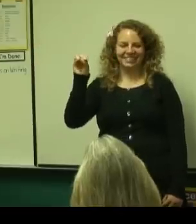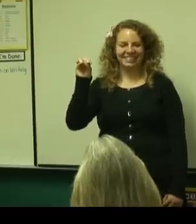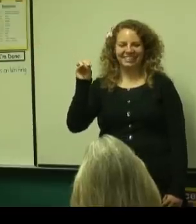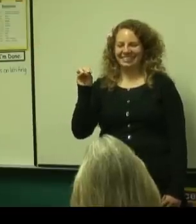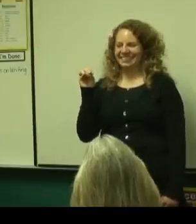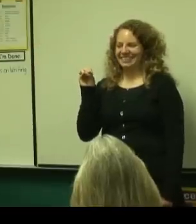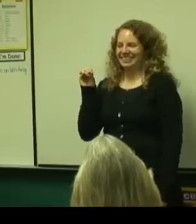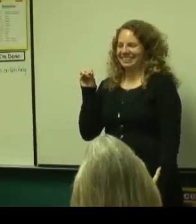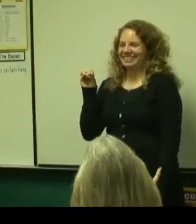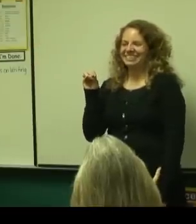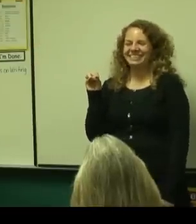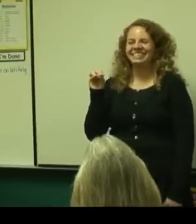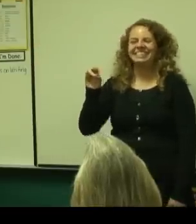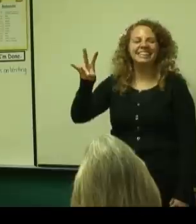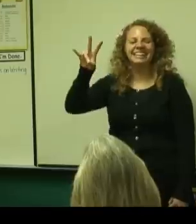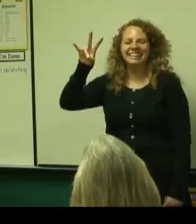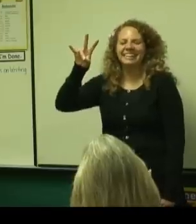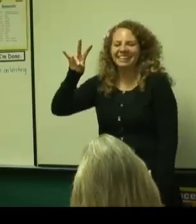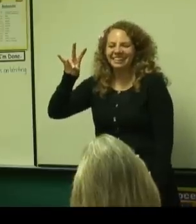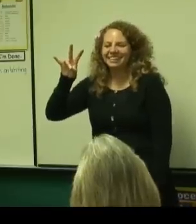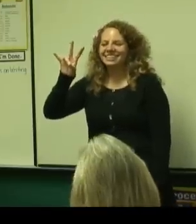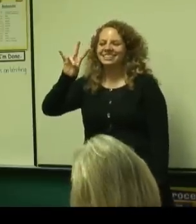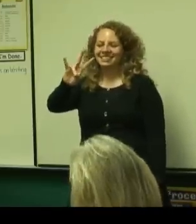70. Let's do that one more time. 70.